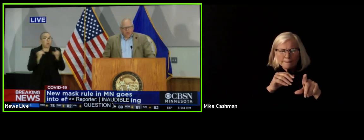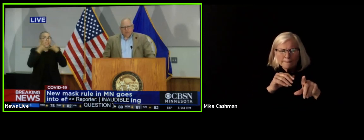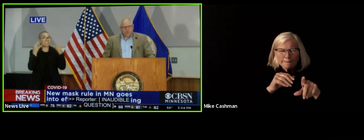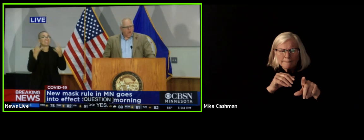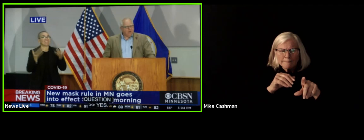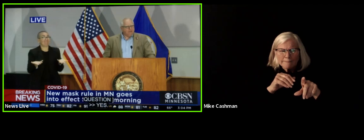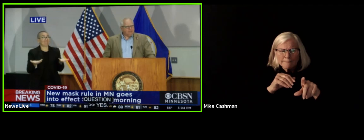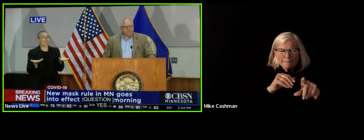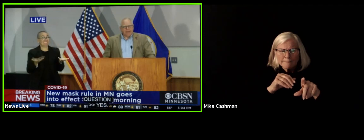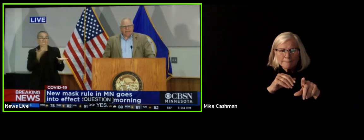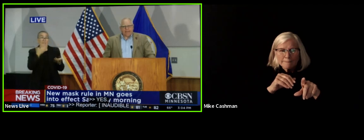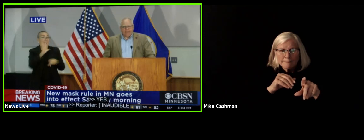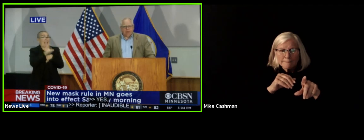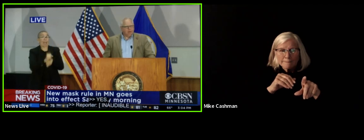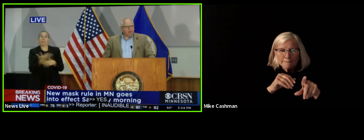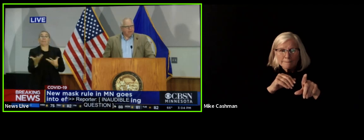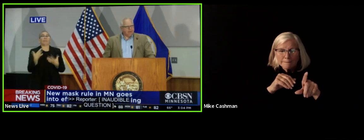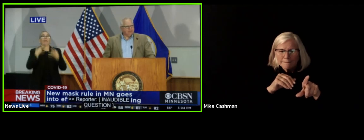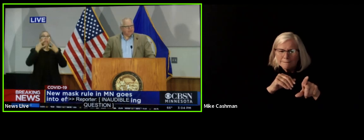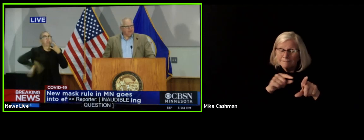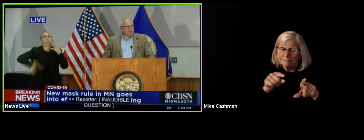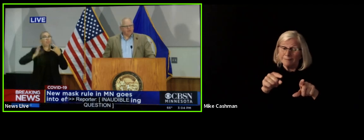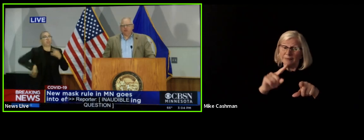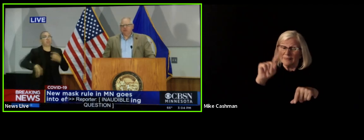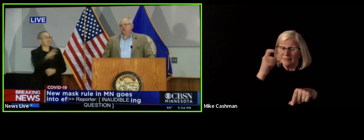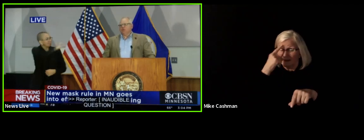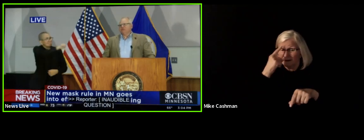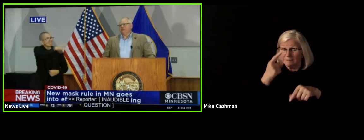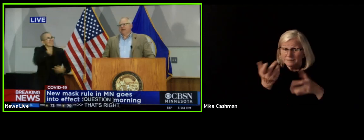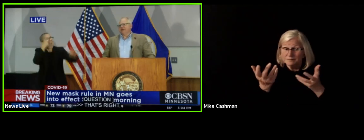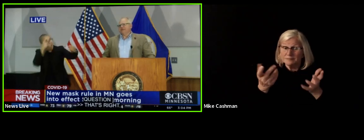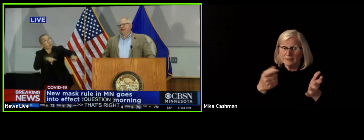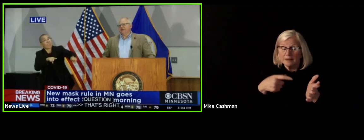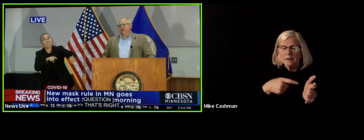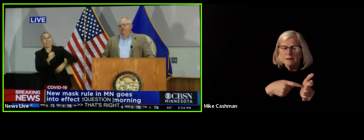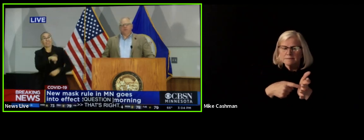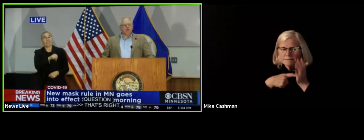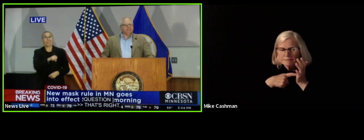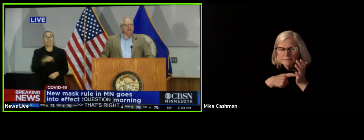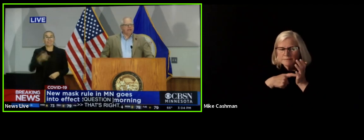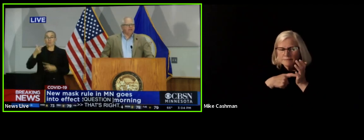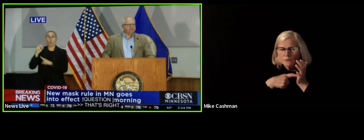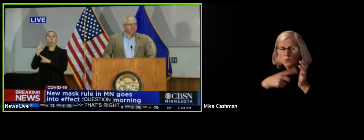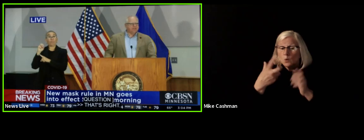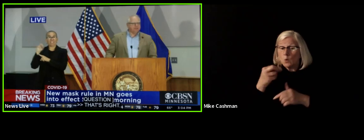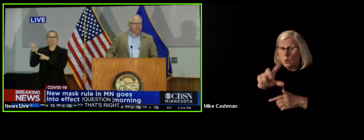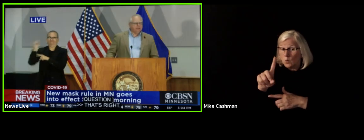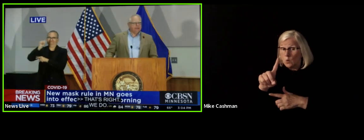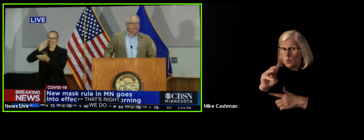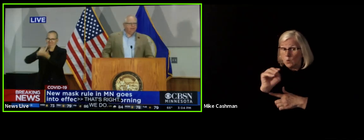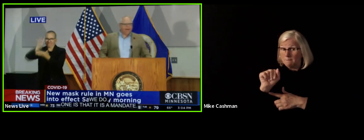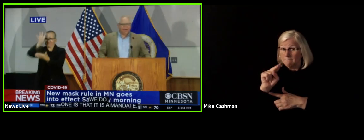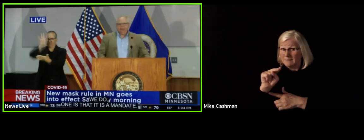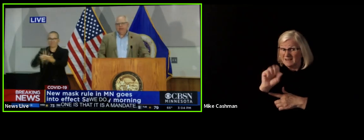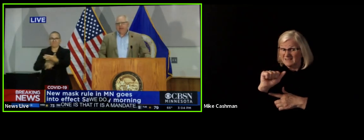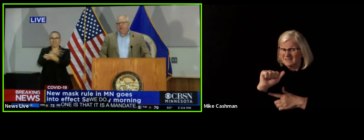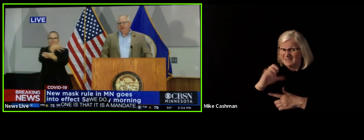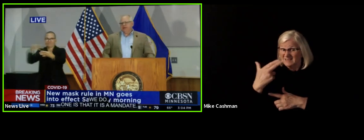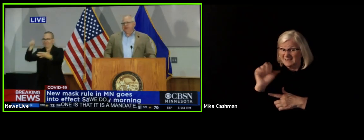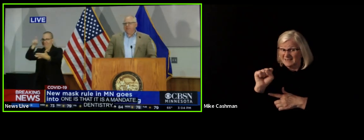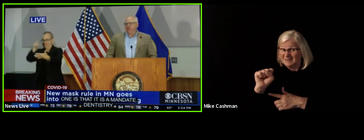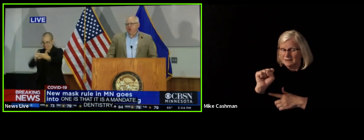We do. One of it is it's a mandate now. That is true. This Goldman Sachs studies has us, I believe, 22nd of the states that they looked at in that, and